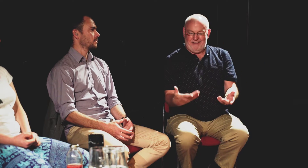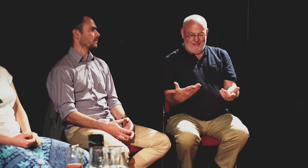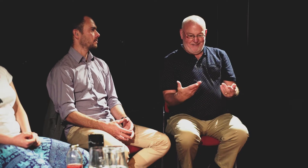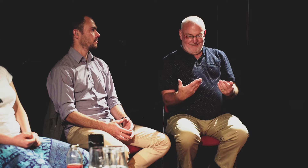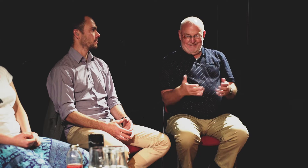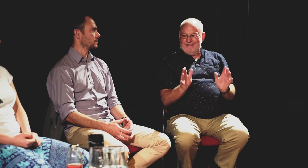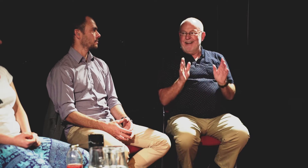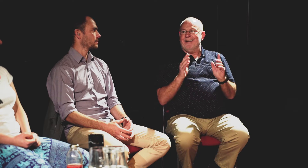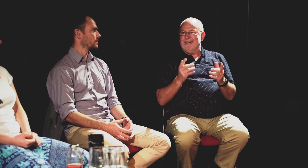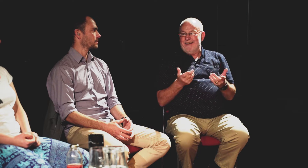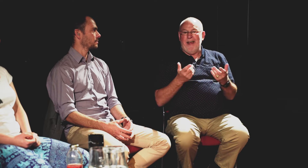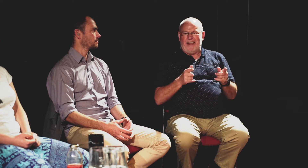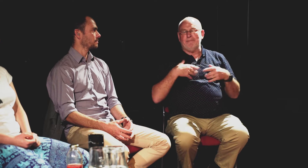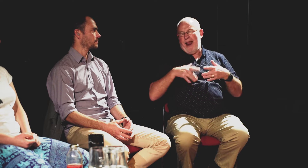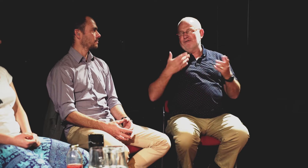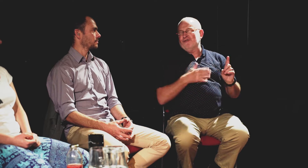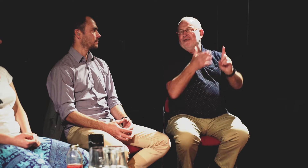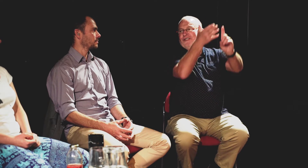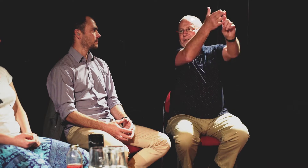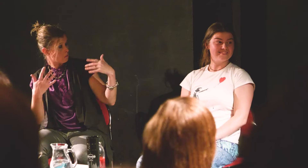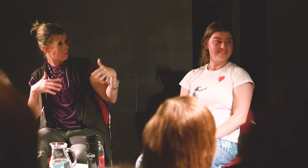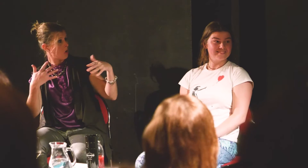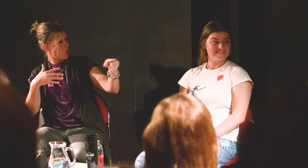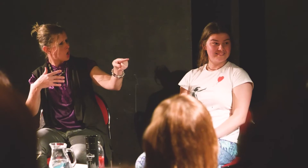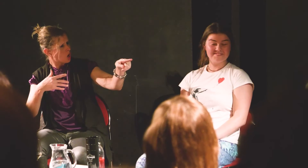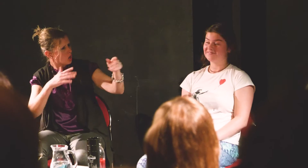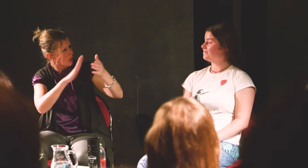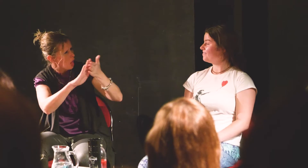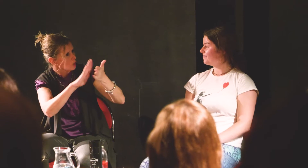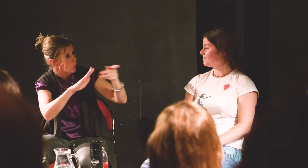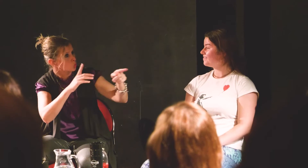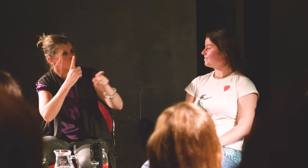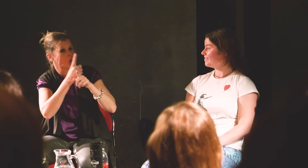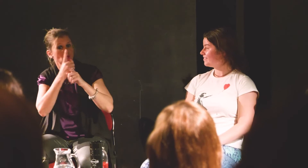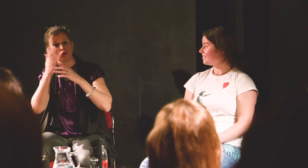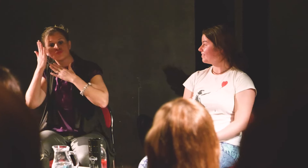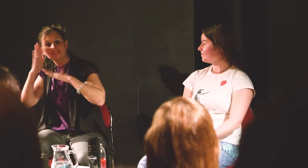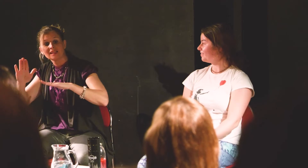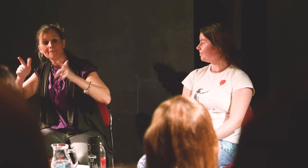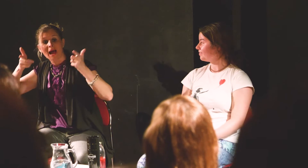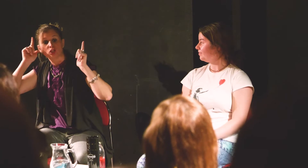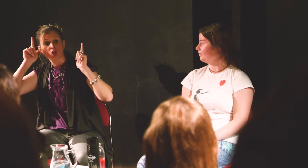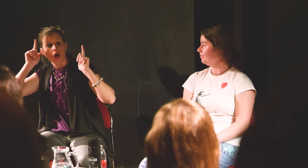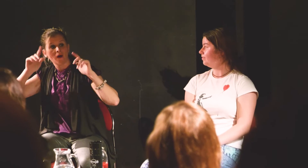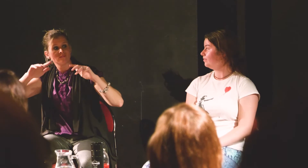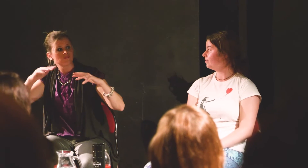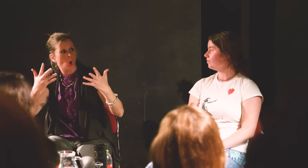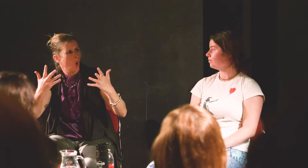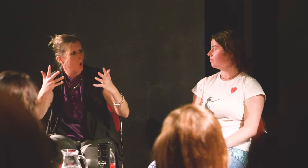there to become a manager. So I've had a lot of changes of jobs in my time. Sorry, you talked about a residential